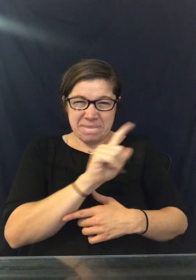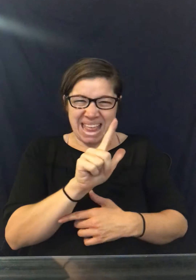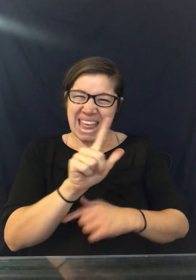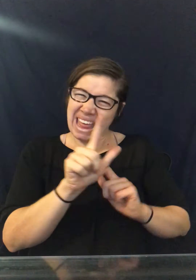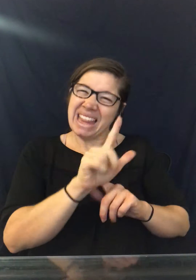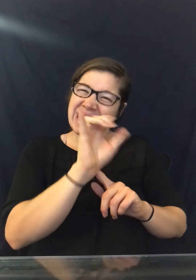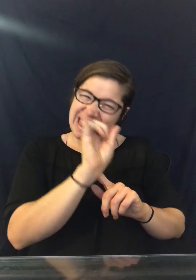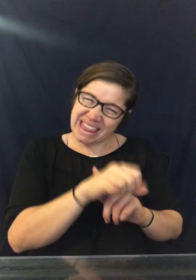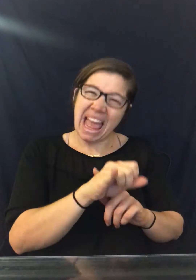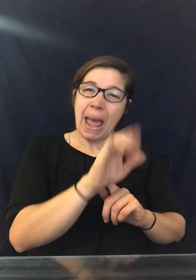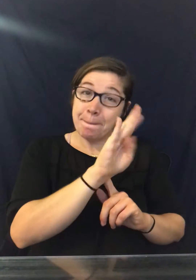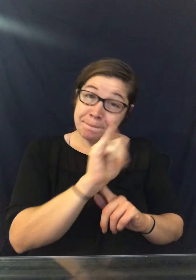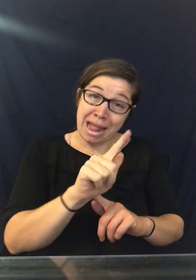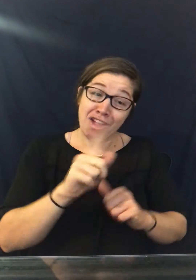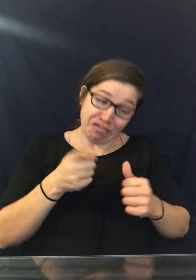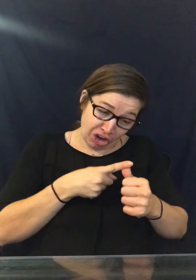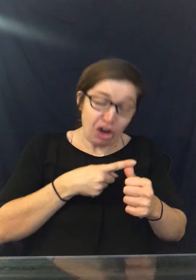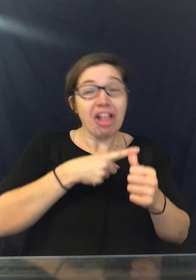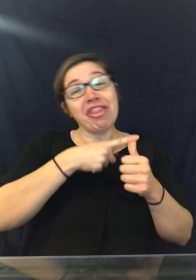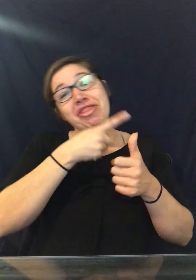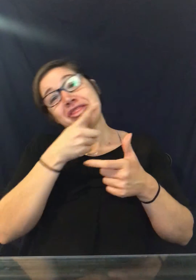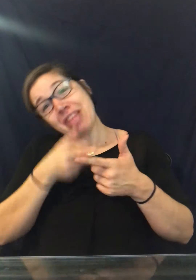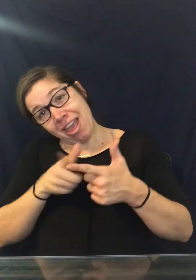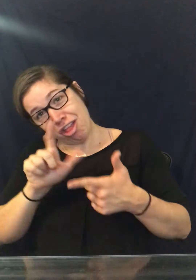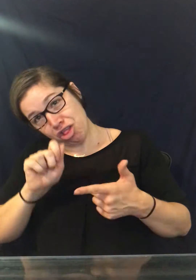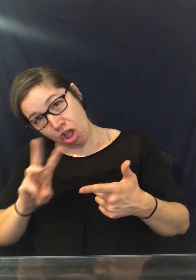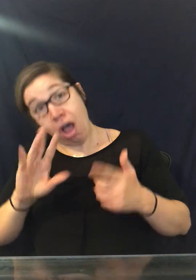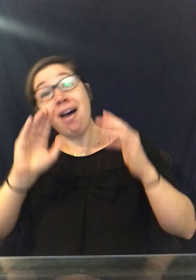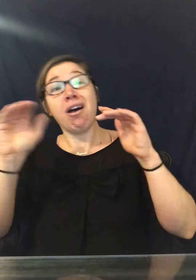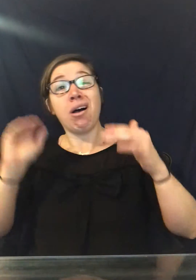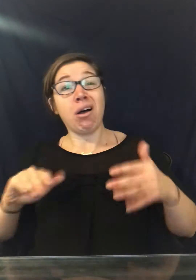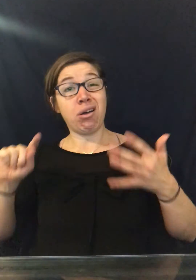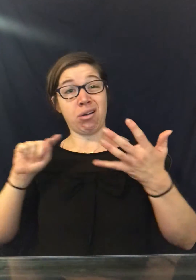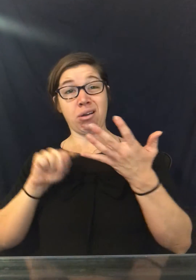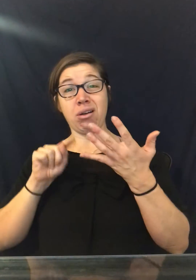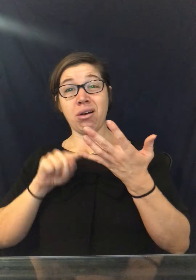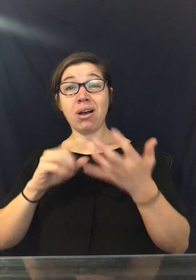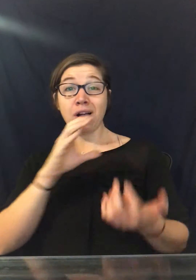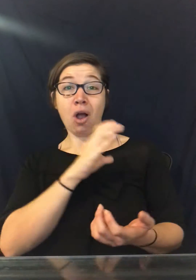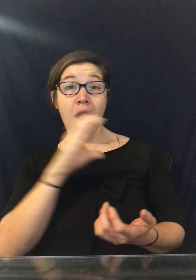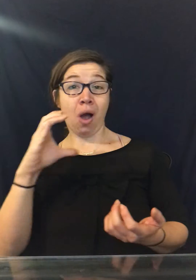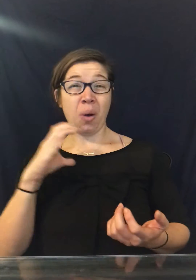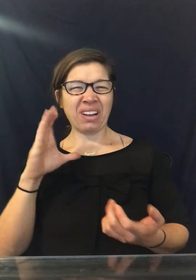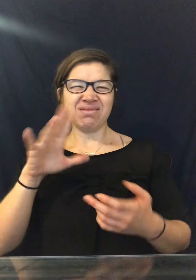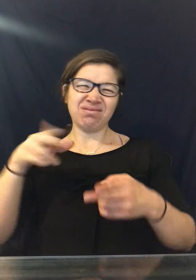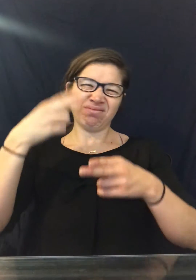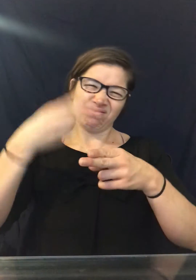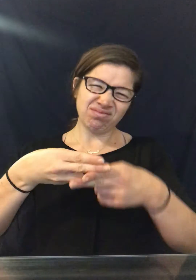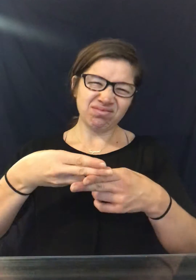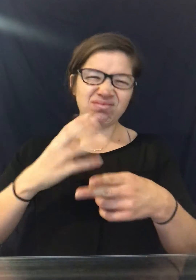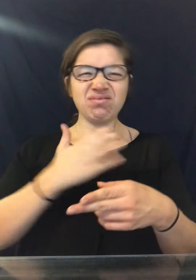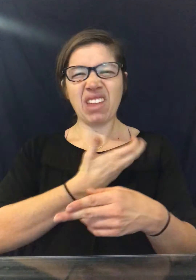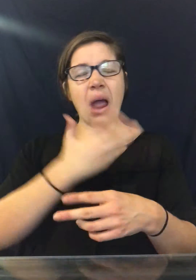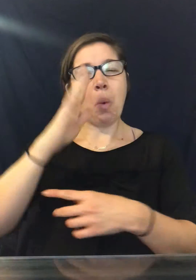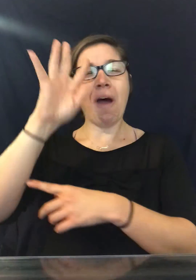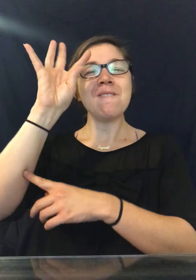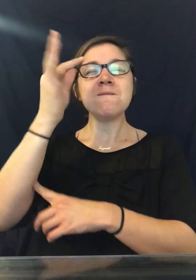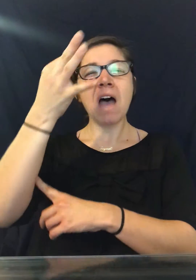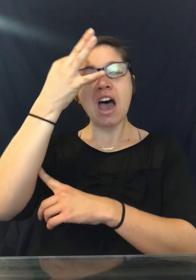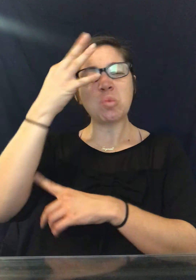And finally, Congress is the name of our national or federal legislature